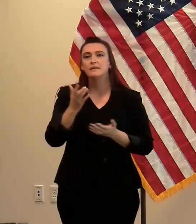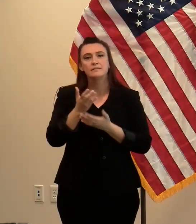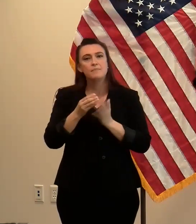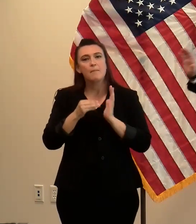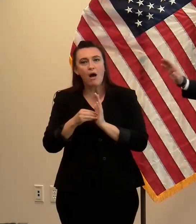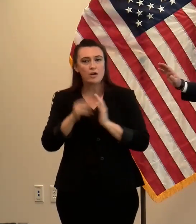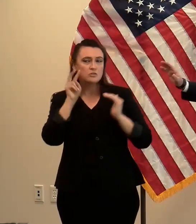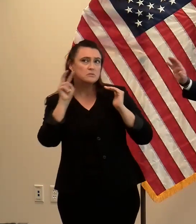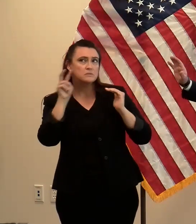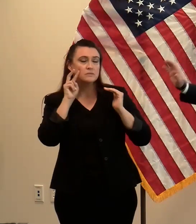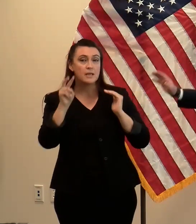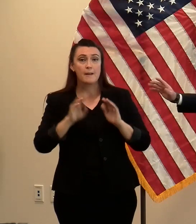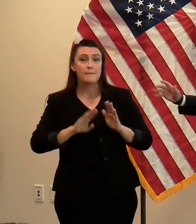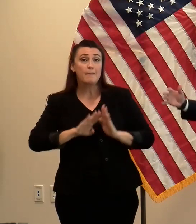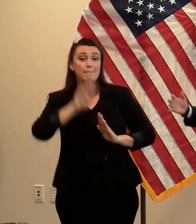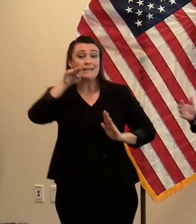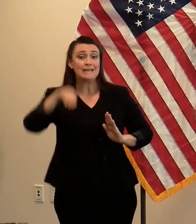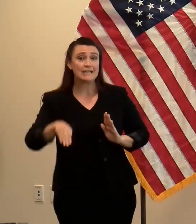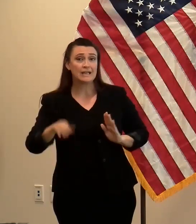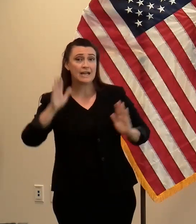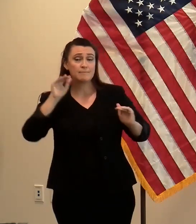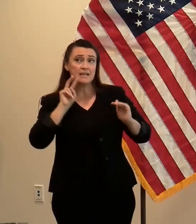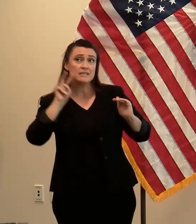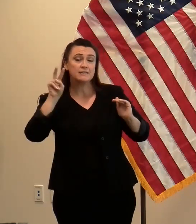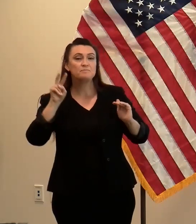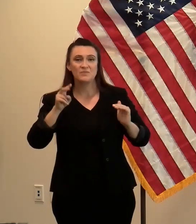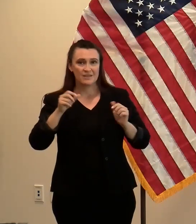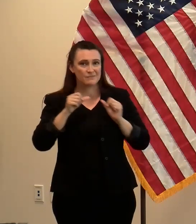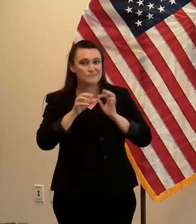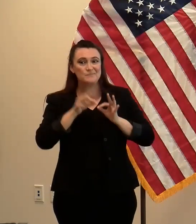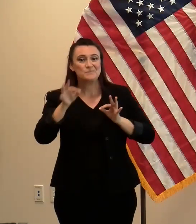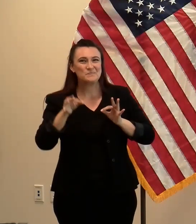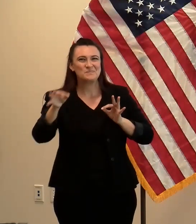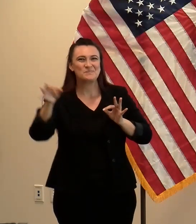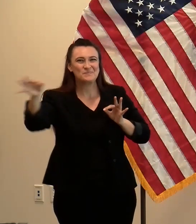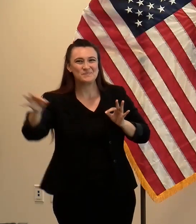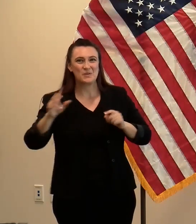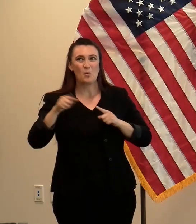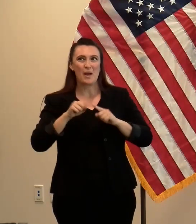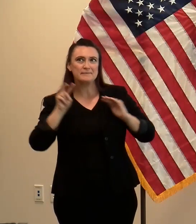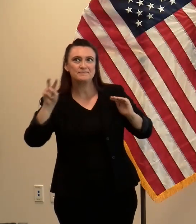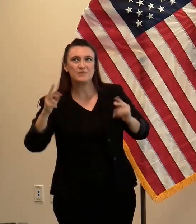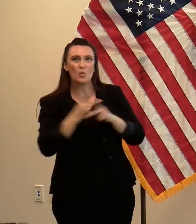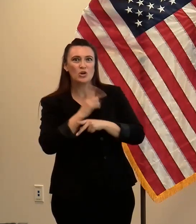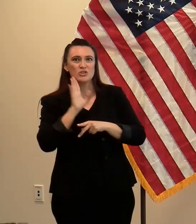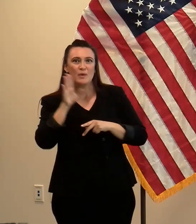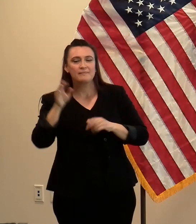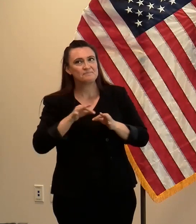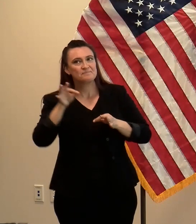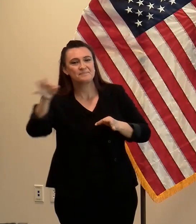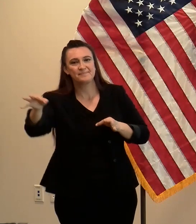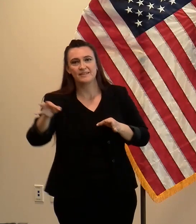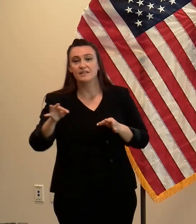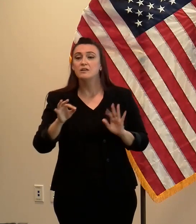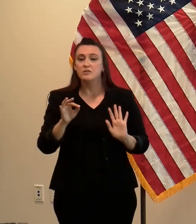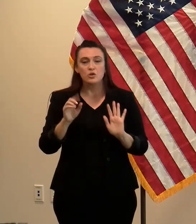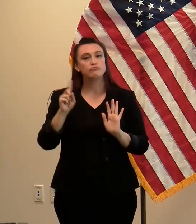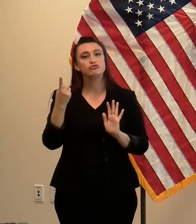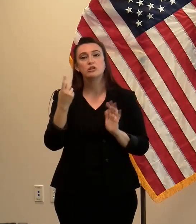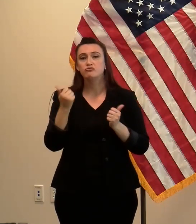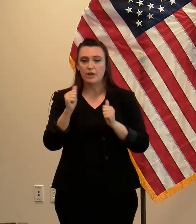our peak dates out. We've been in acquisition mode. And like I said, it's only responsible and prudent in